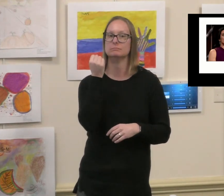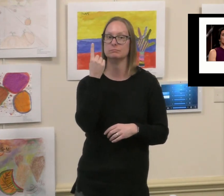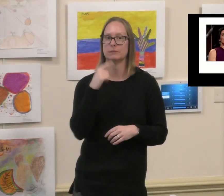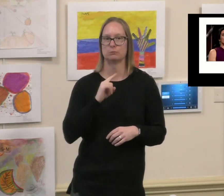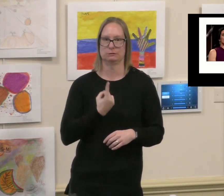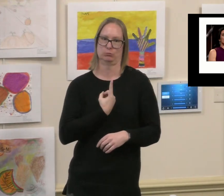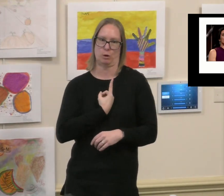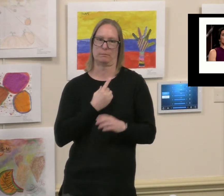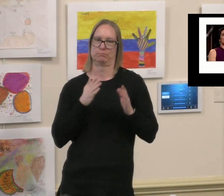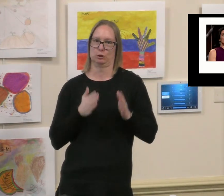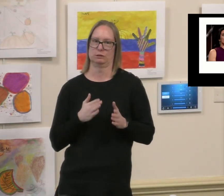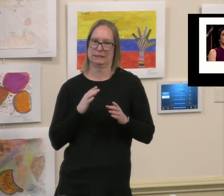a good descriptor.